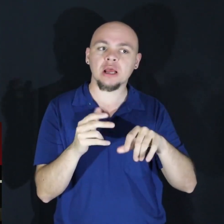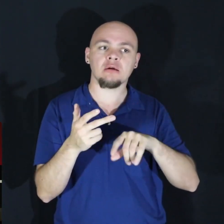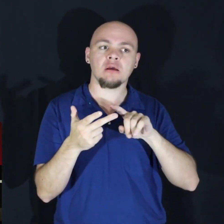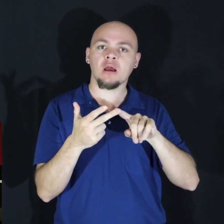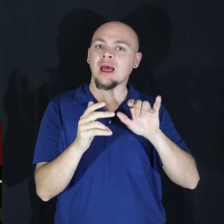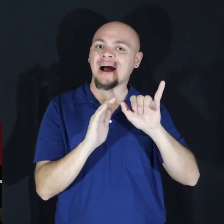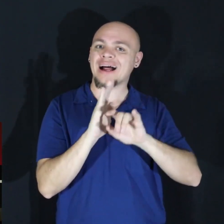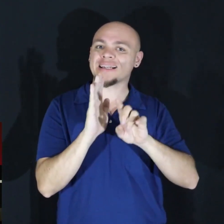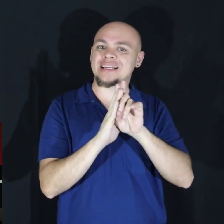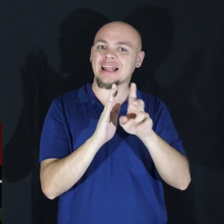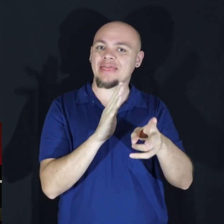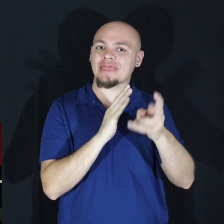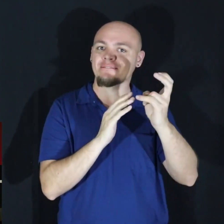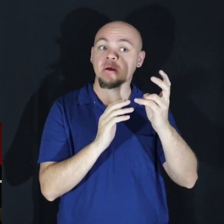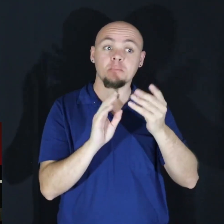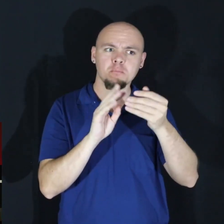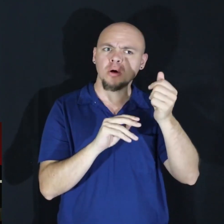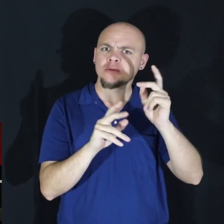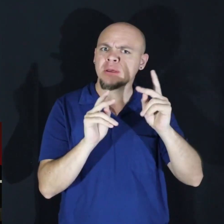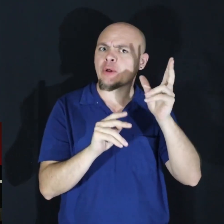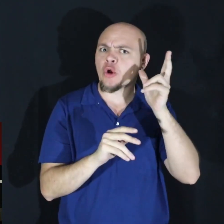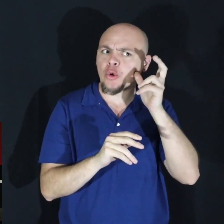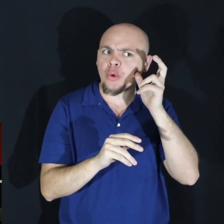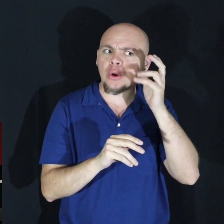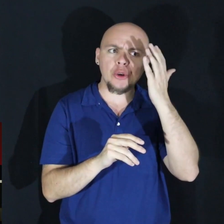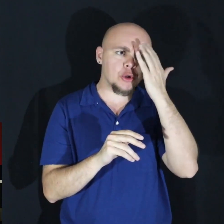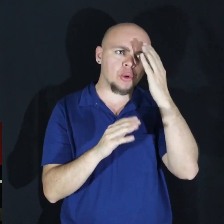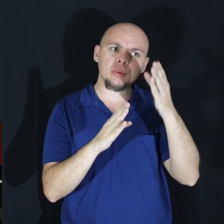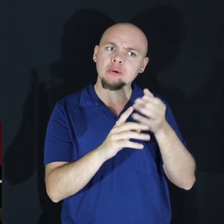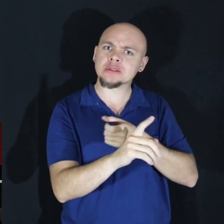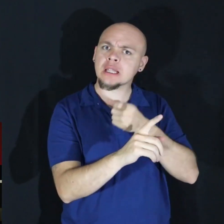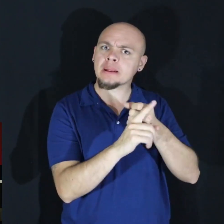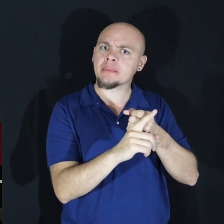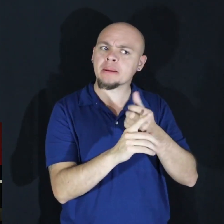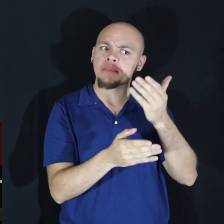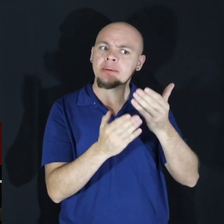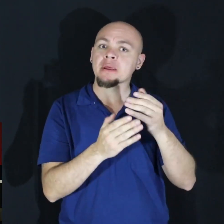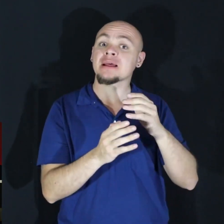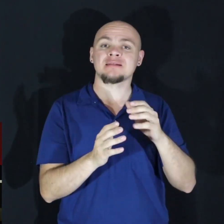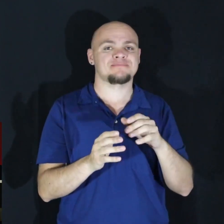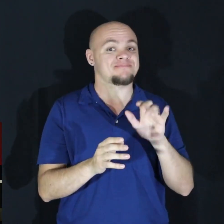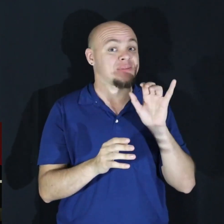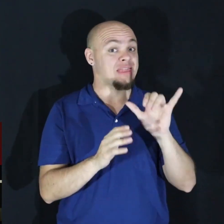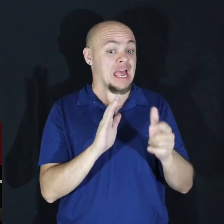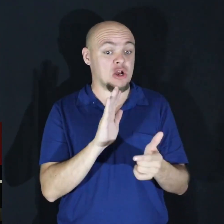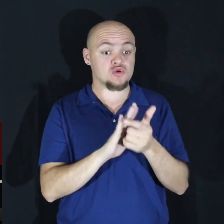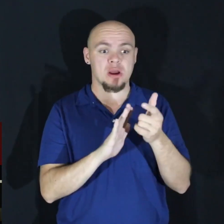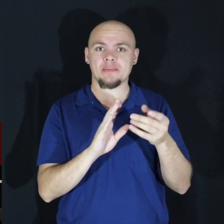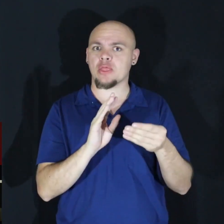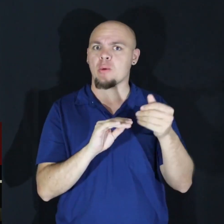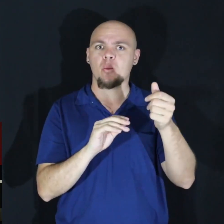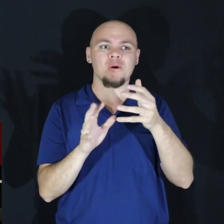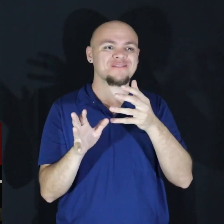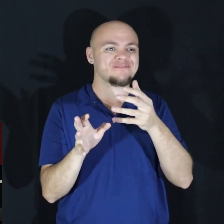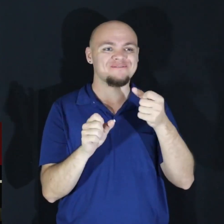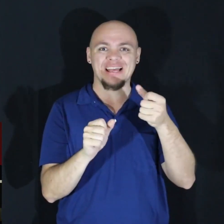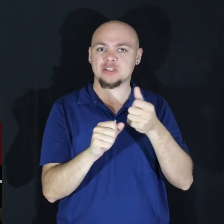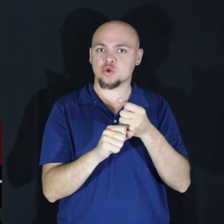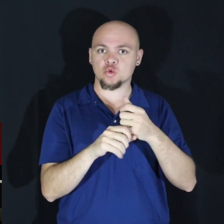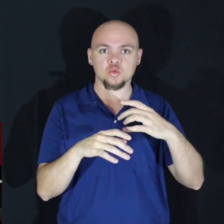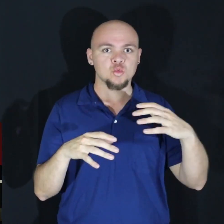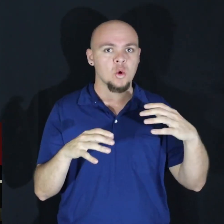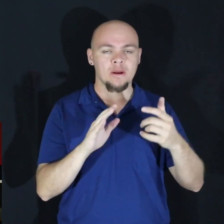theft. Most of us have heard about it, maybe know someone who's been affected. It's the fastest growing crime in the US right